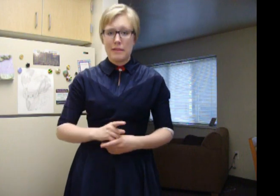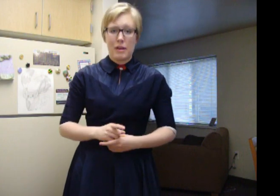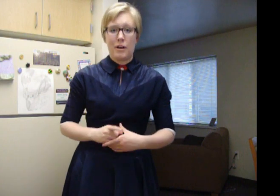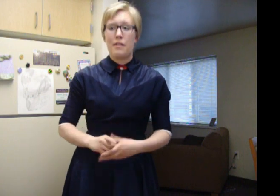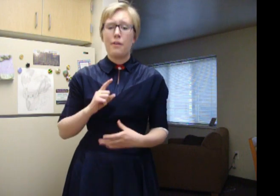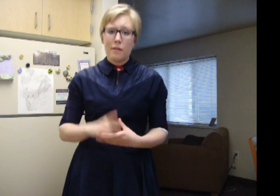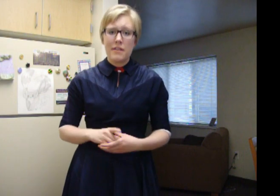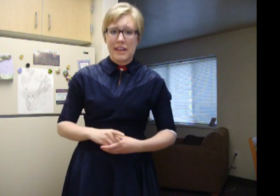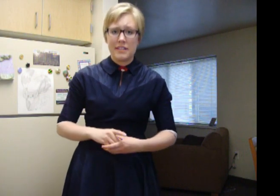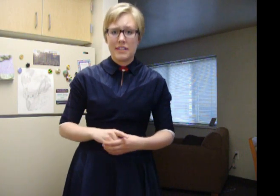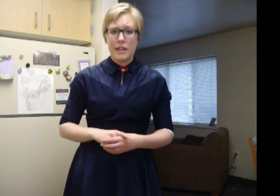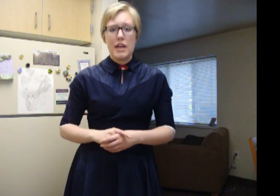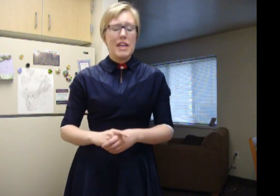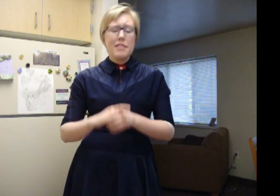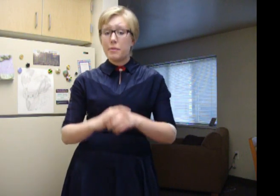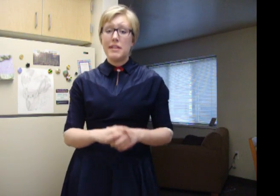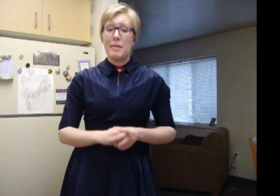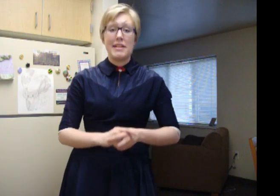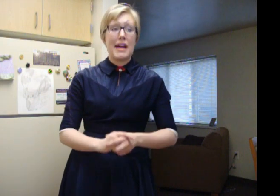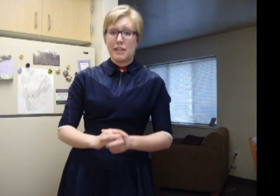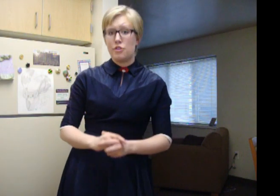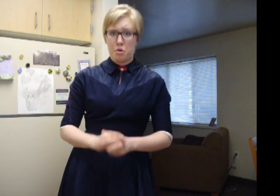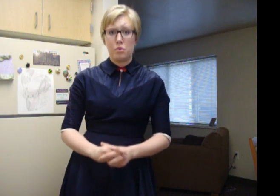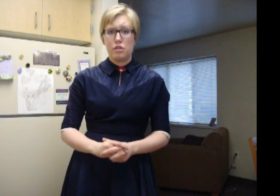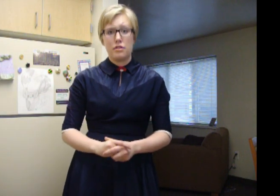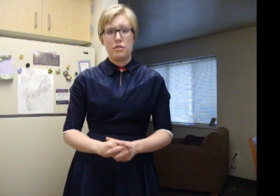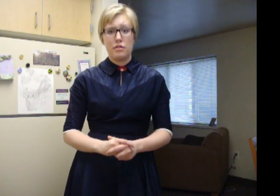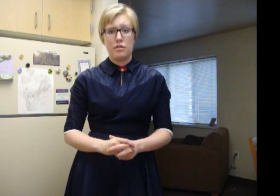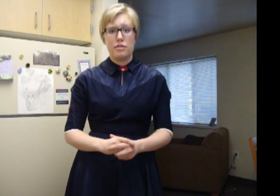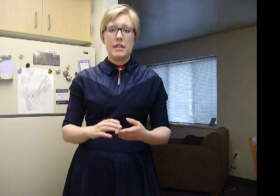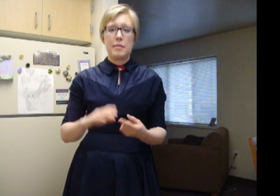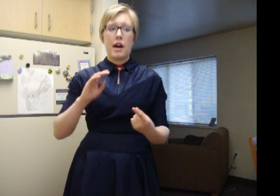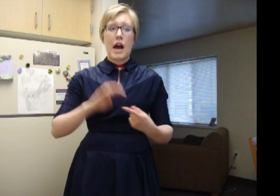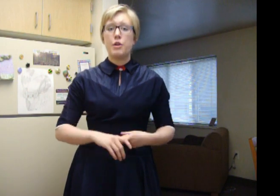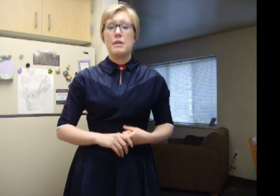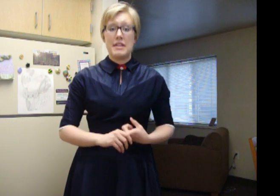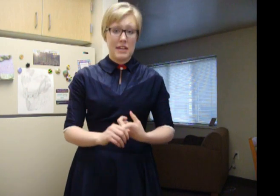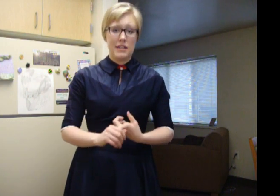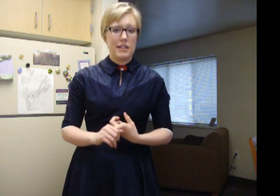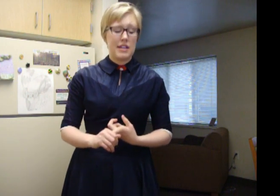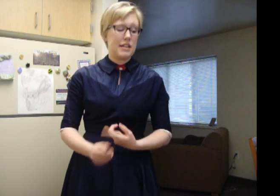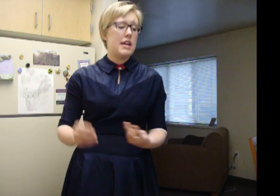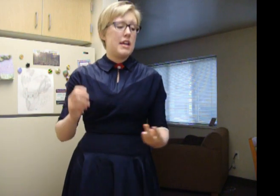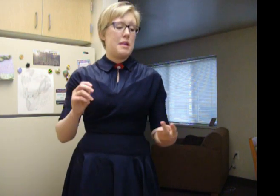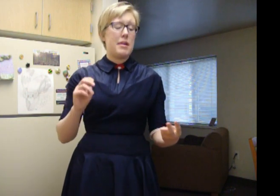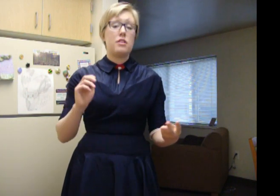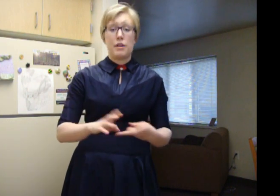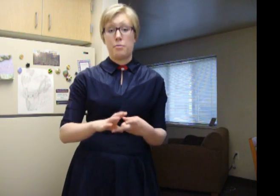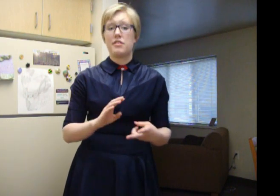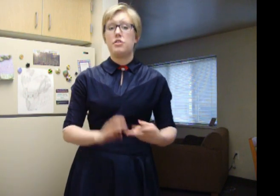something about her that hurt her feelings, even if it was meant as a joke. Doesn't matter how you intended it, it matters how the person took